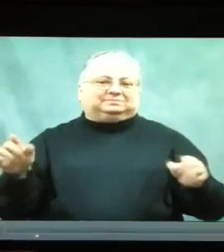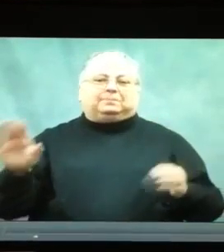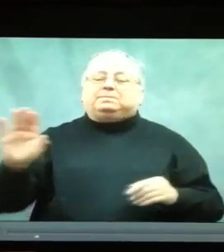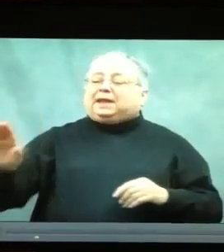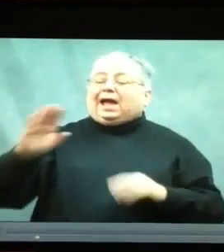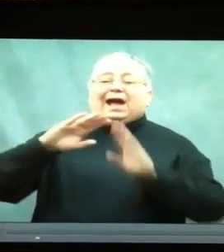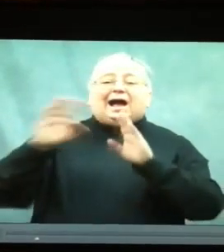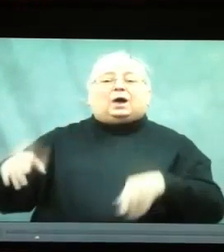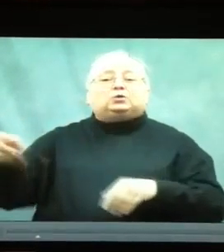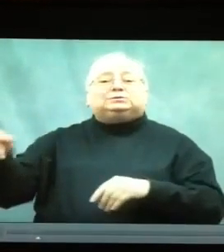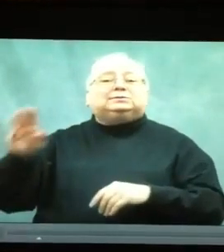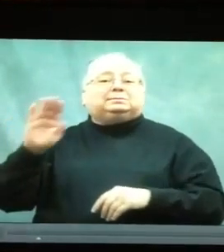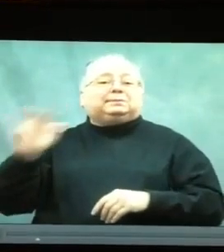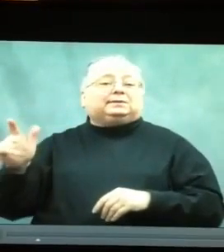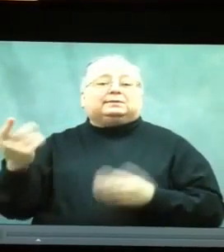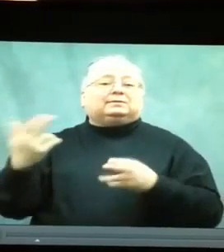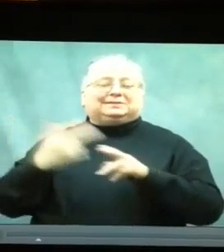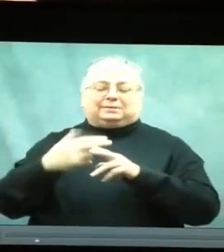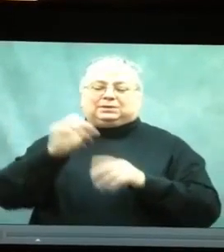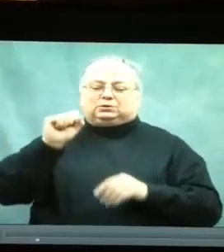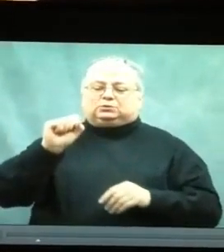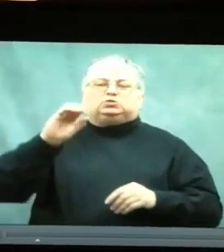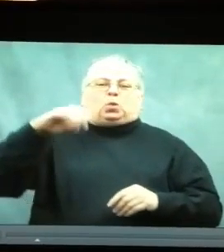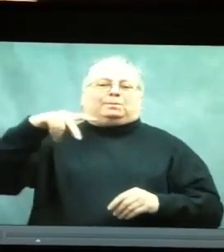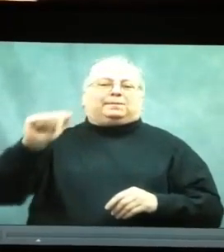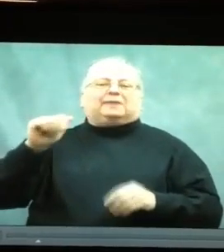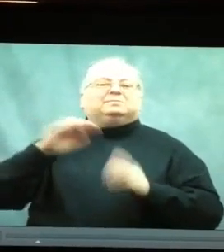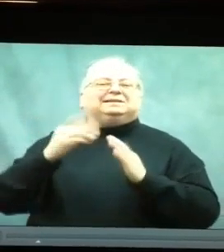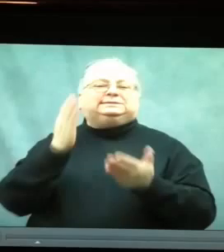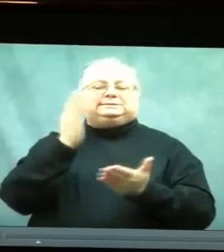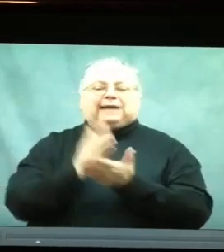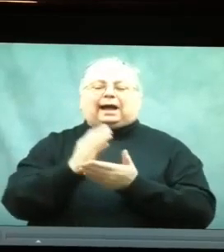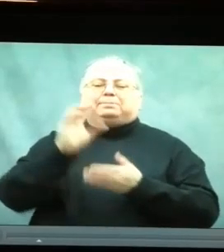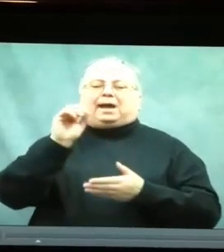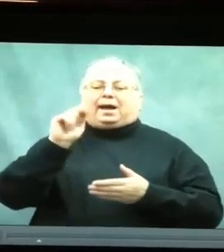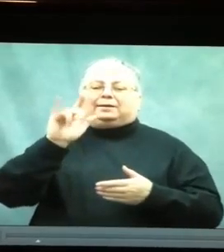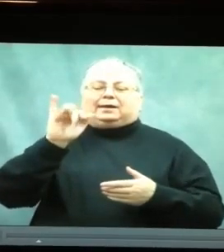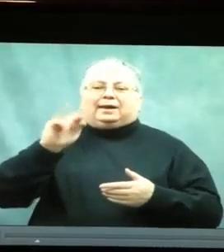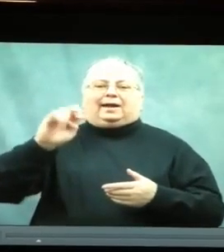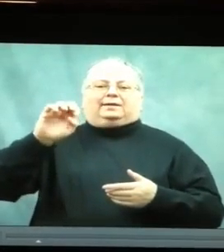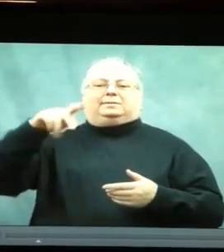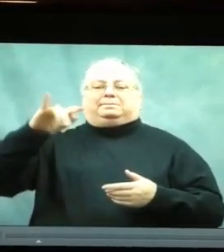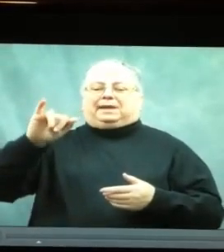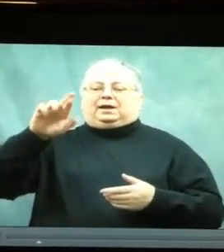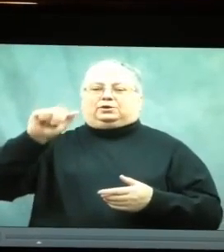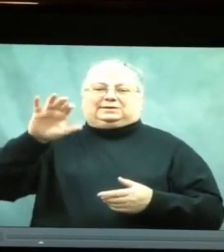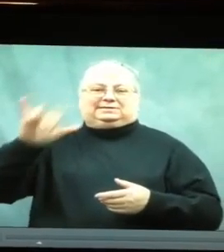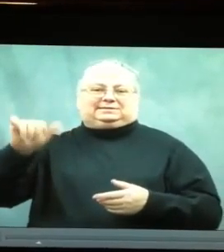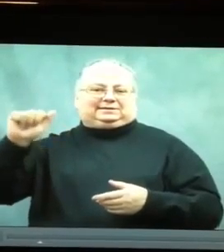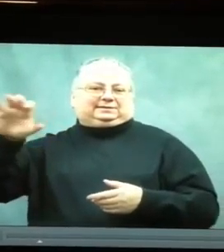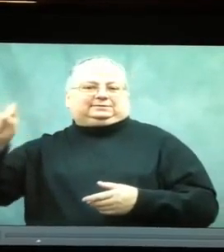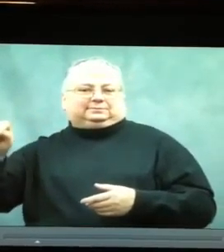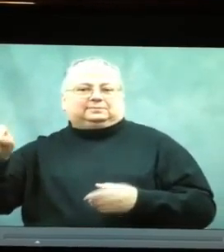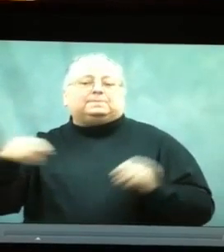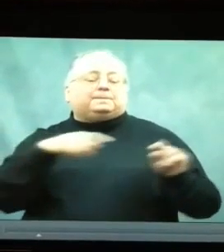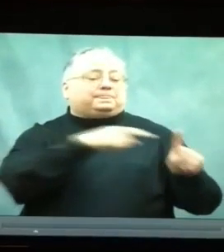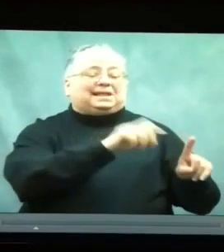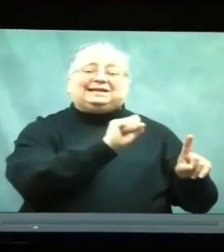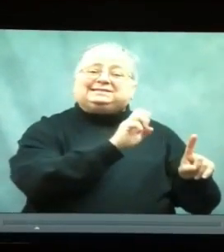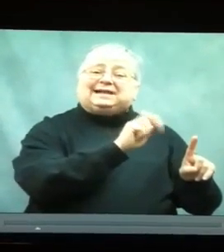are being proposed. One of them is called SOPA, which stands for Stop Online Piracy Act. And